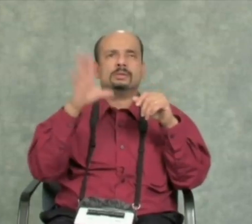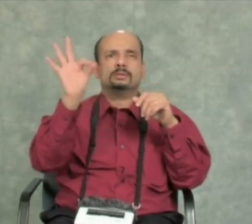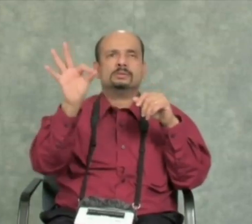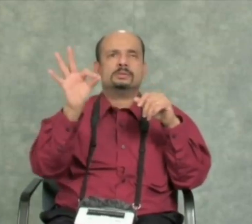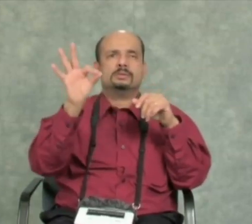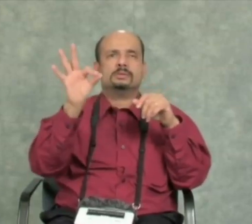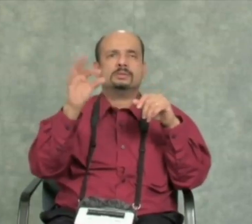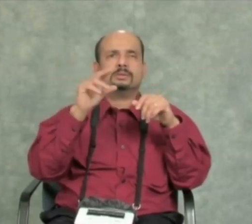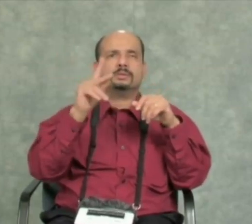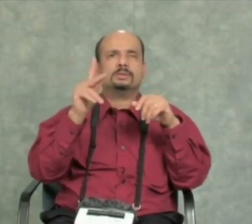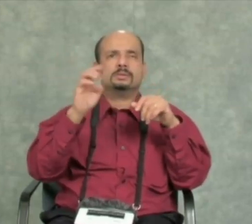lot.